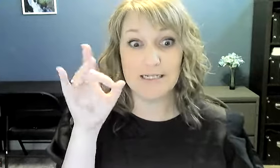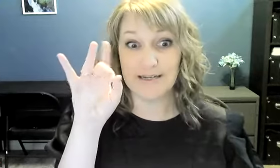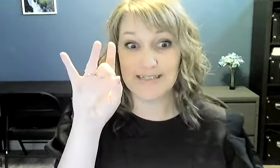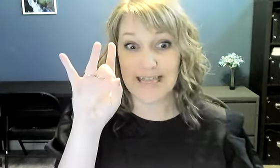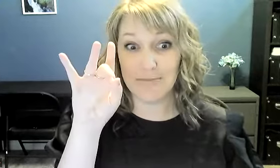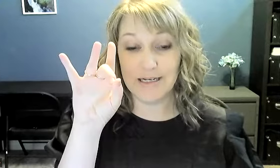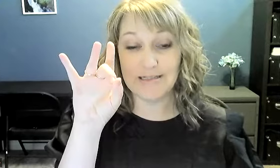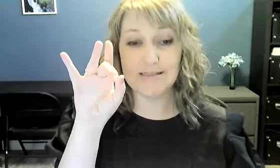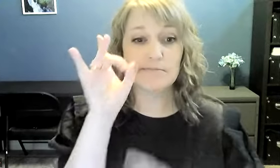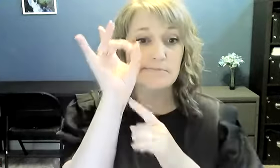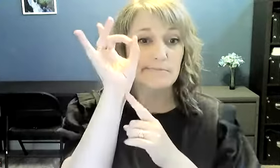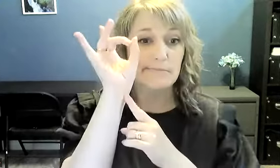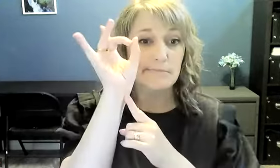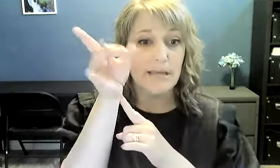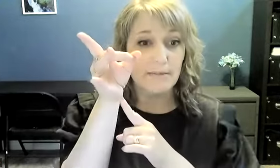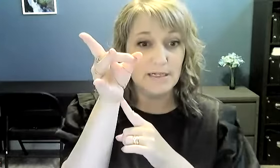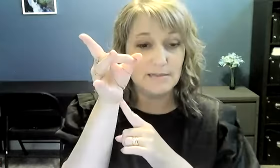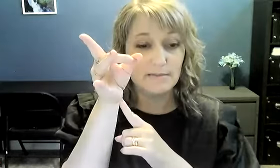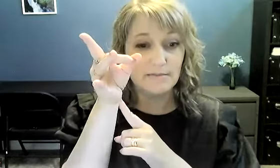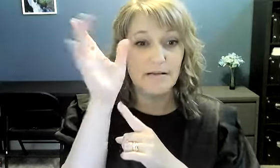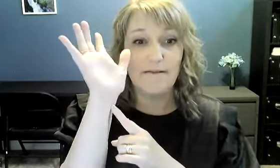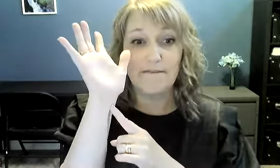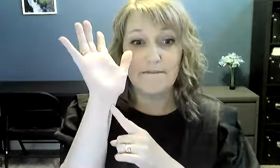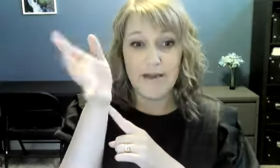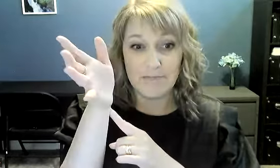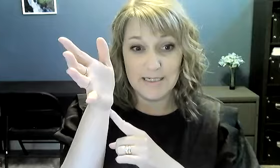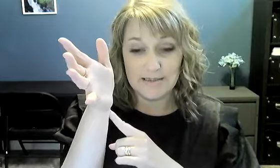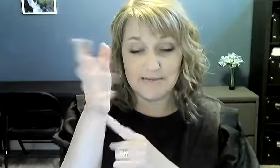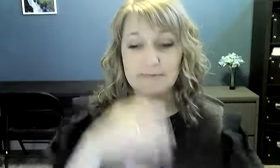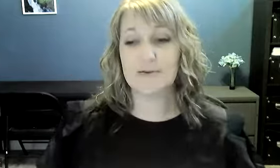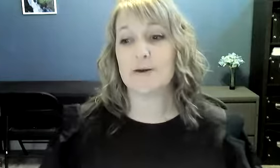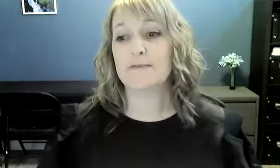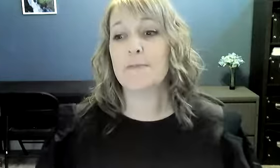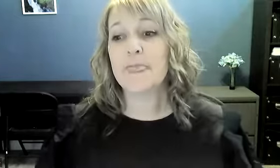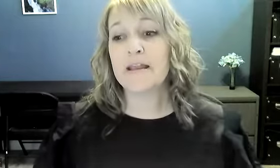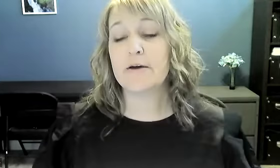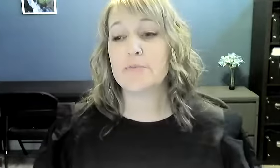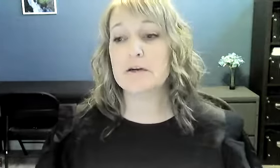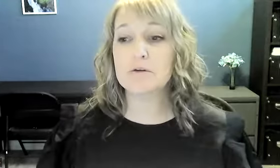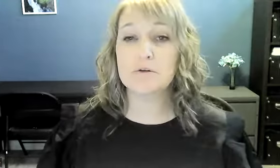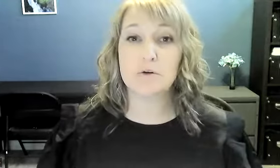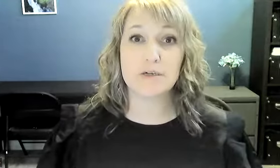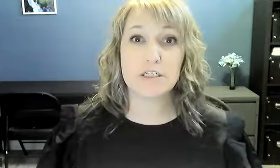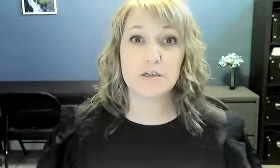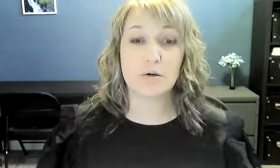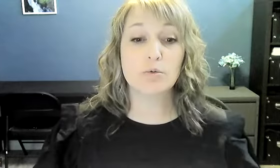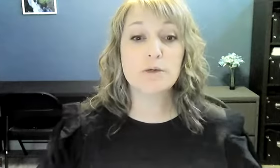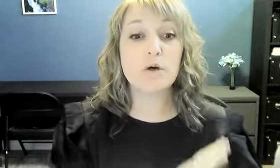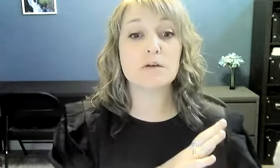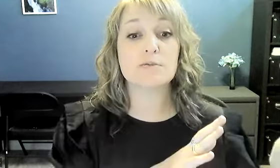Like if it's 8 minutes, 8 minutes, 5 minutes. Okay. Now numerical incorporation only works for